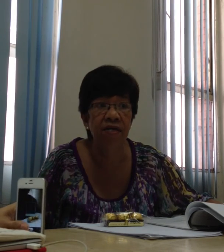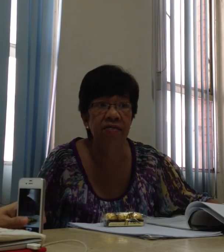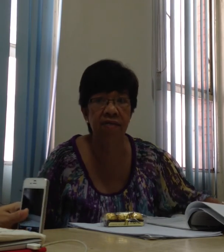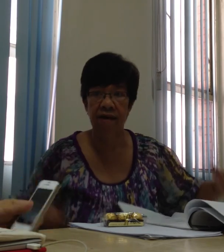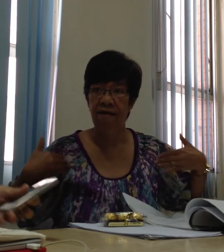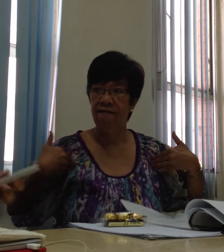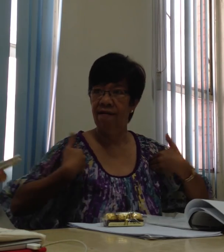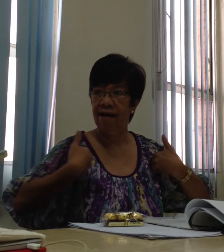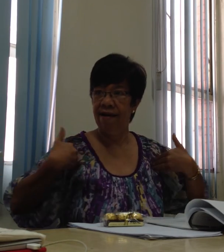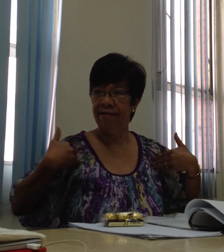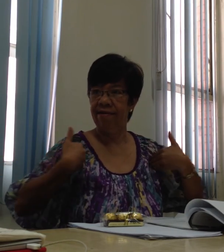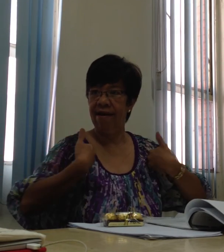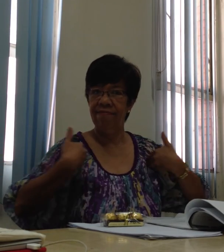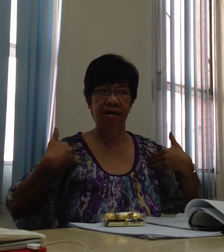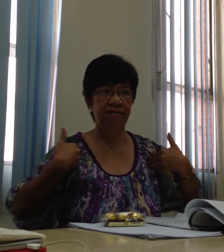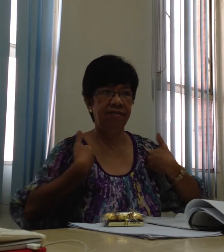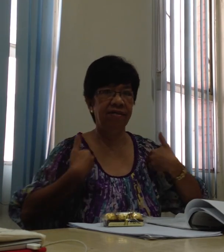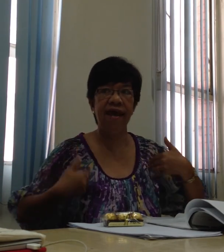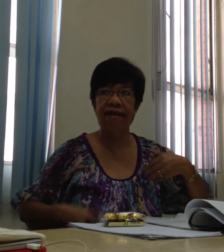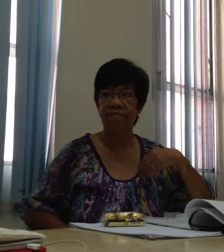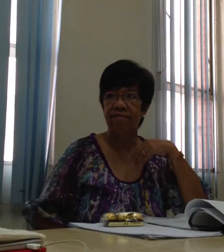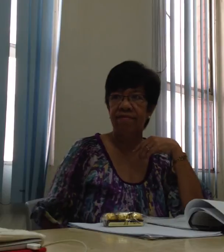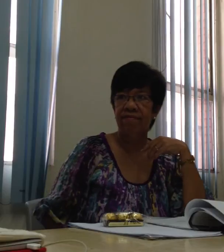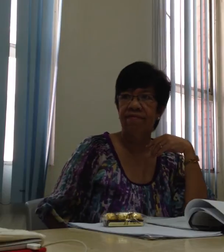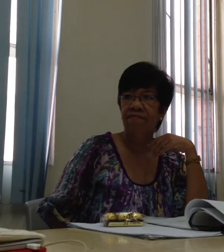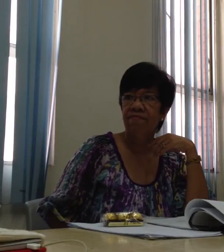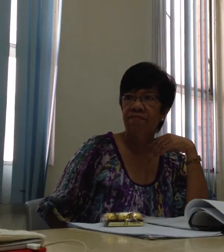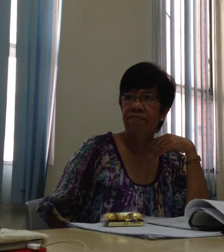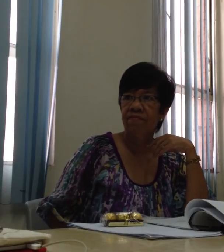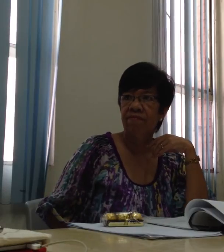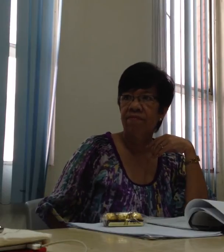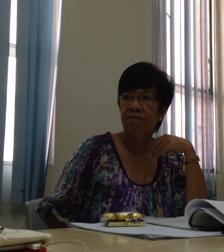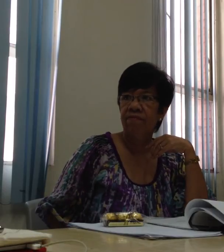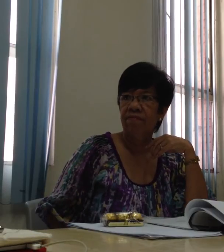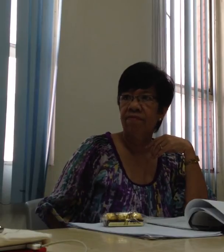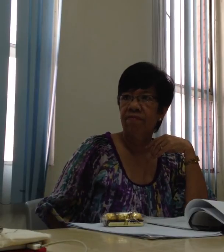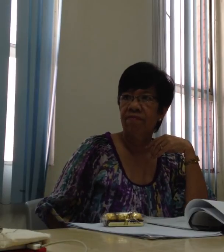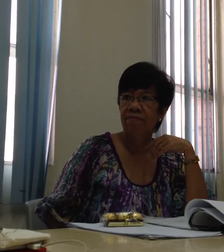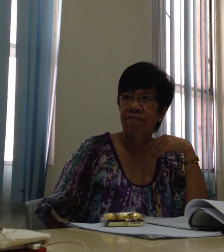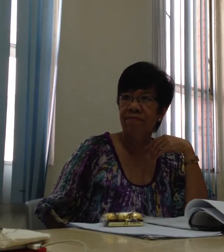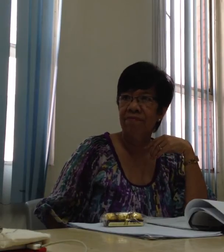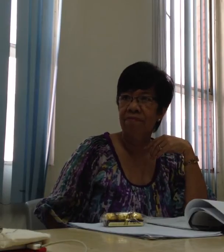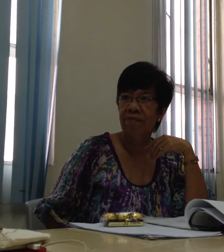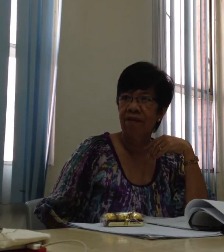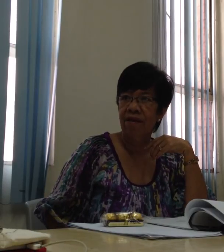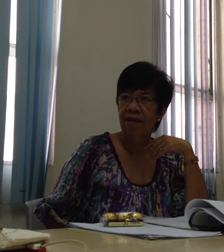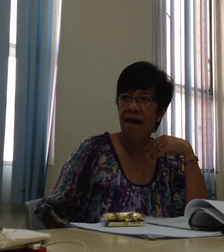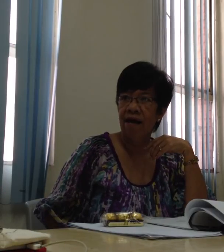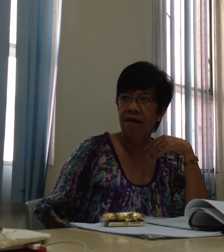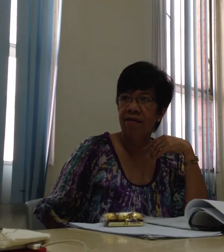Animals. Animals. Cat. Hindi ko na alam agad. Cat.